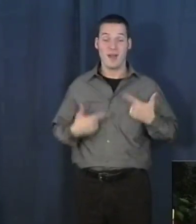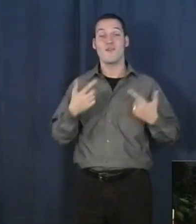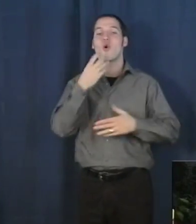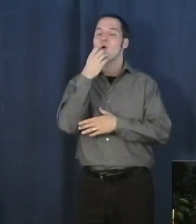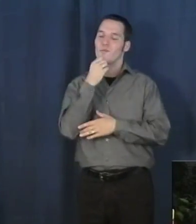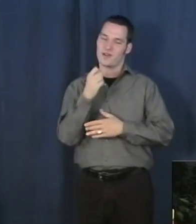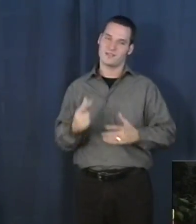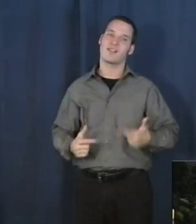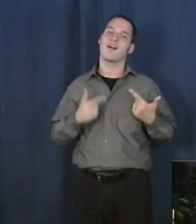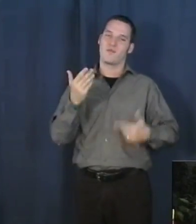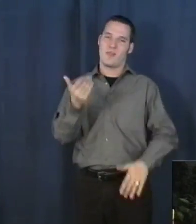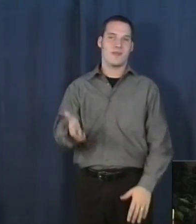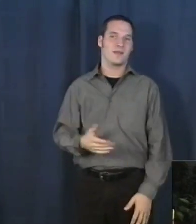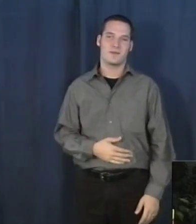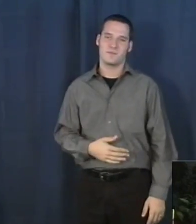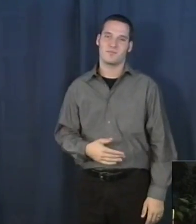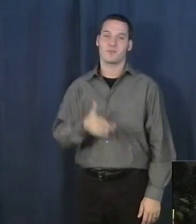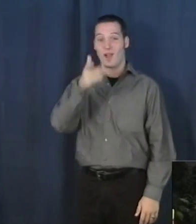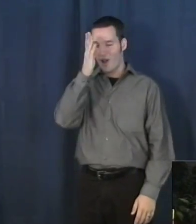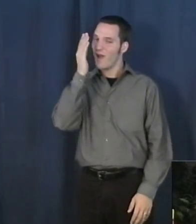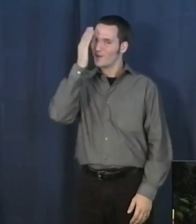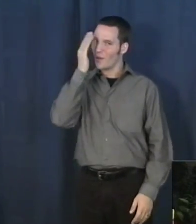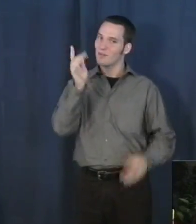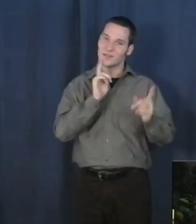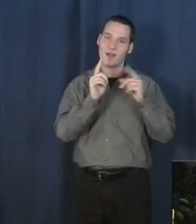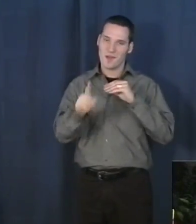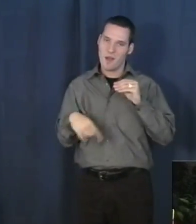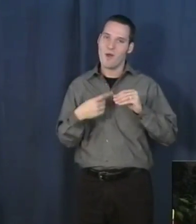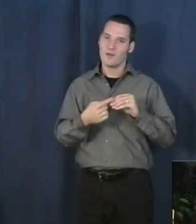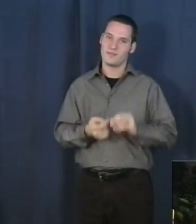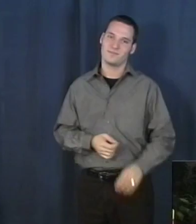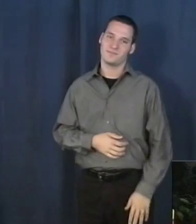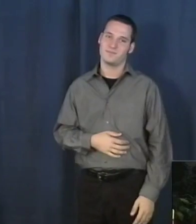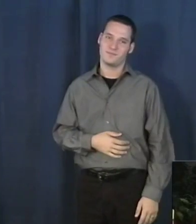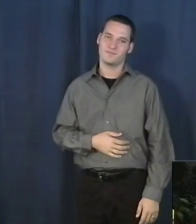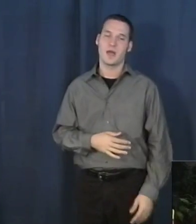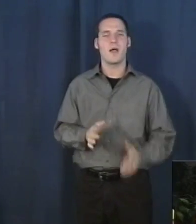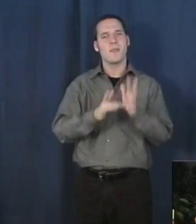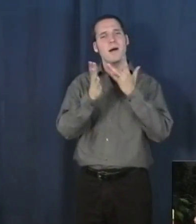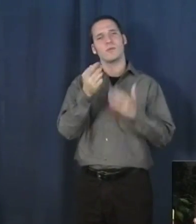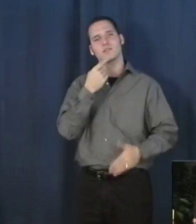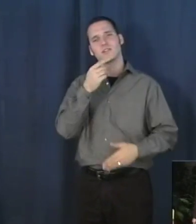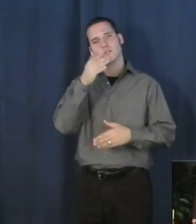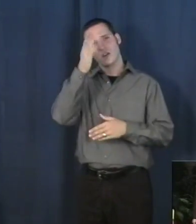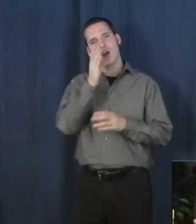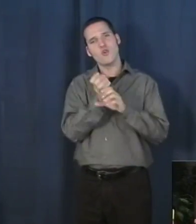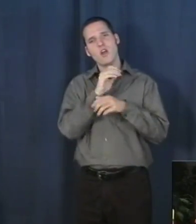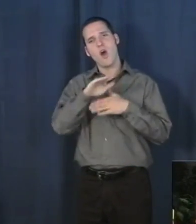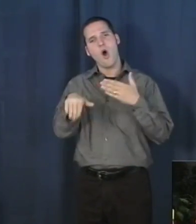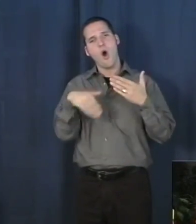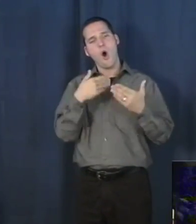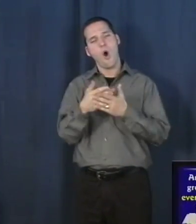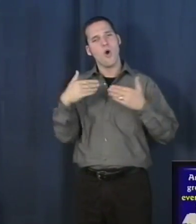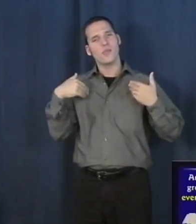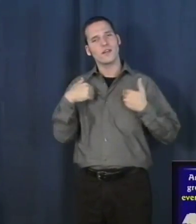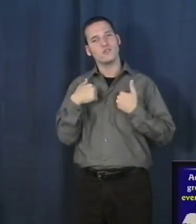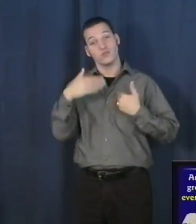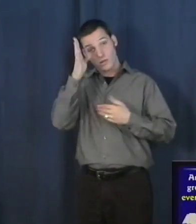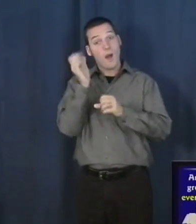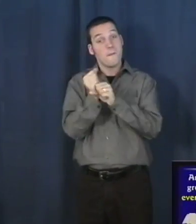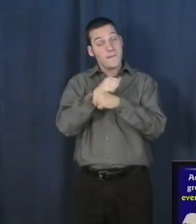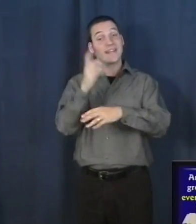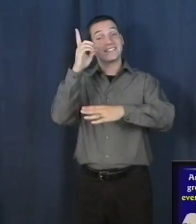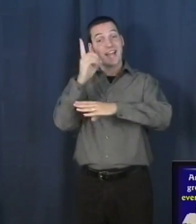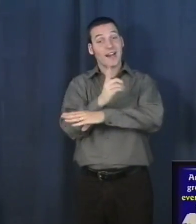precious life right there. God knows what He's talking about. The Bible says God created all the great creatures. God made the